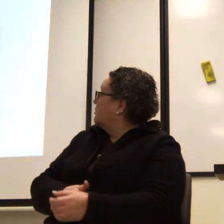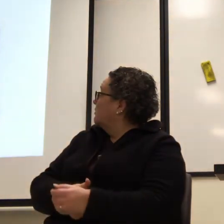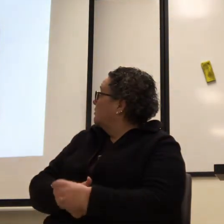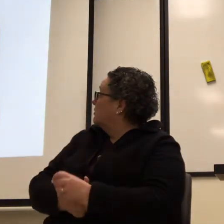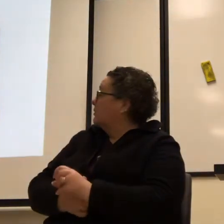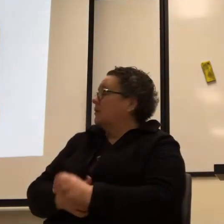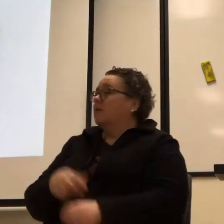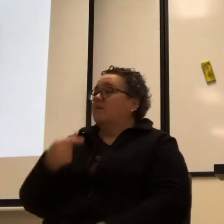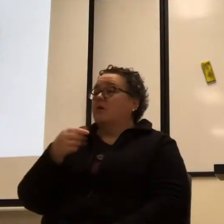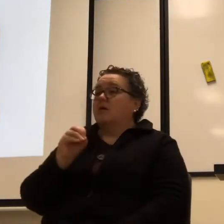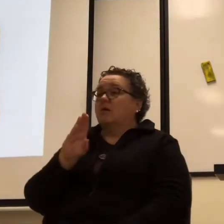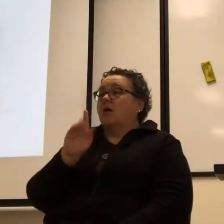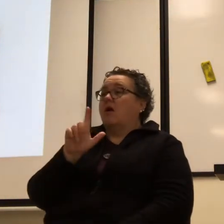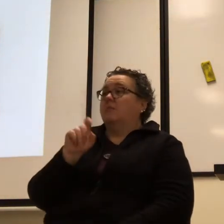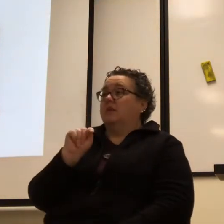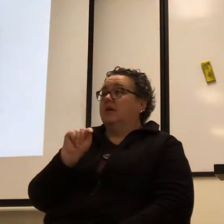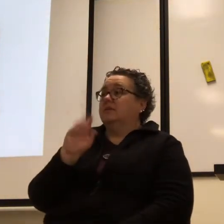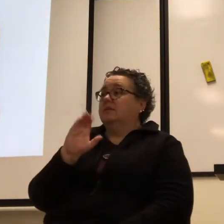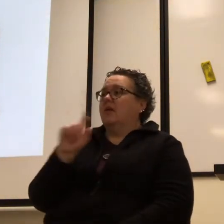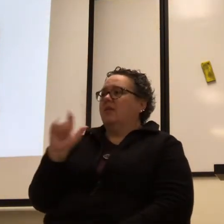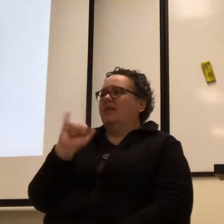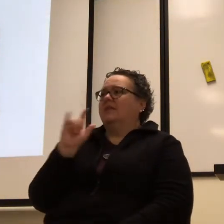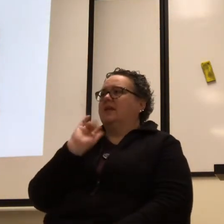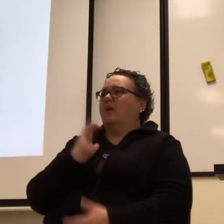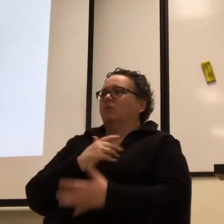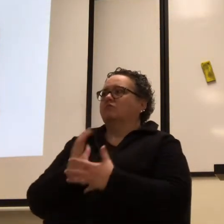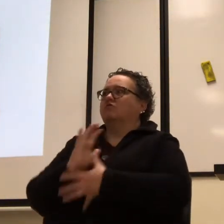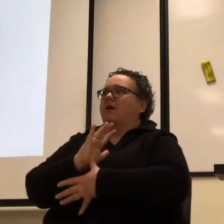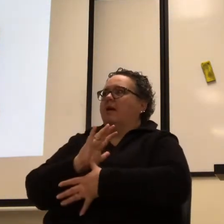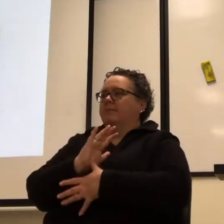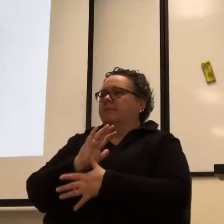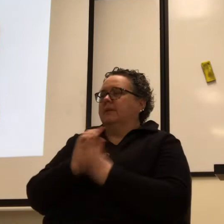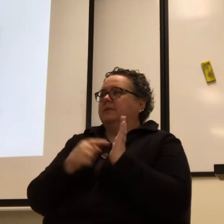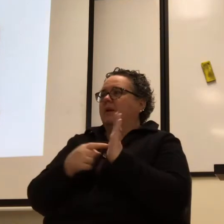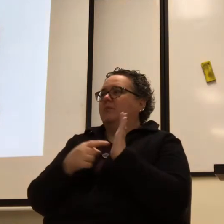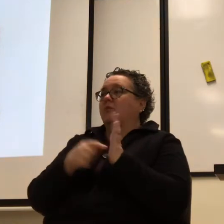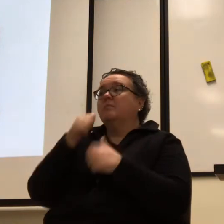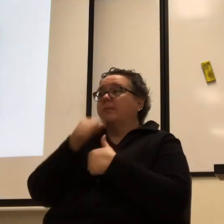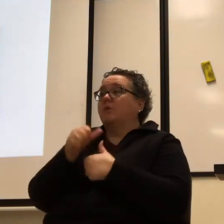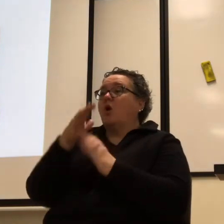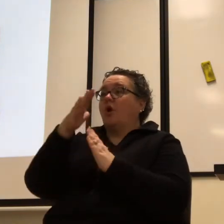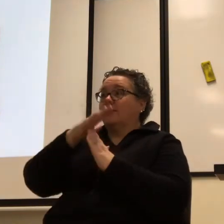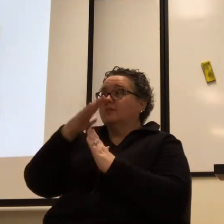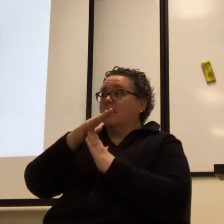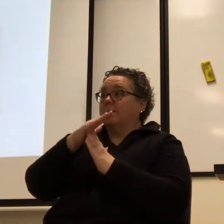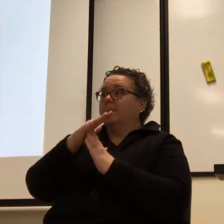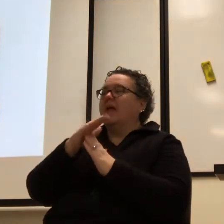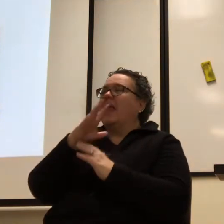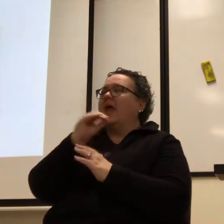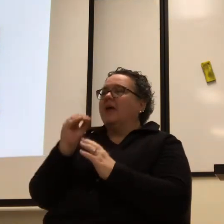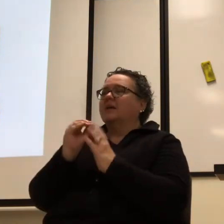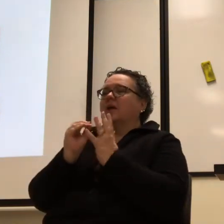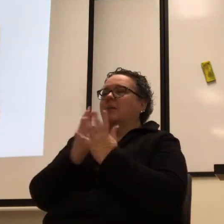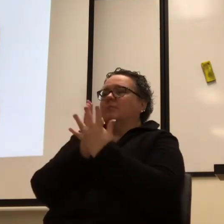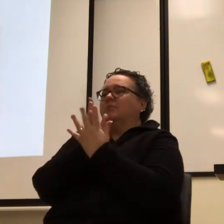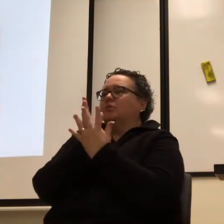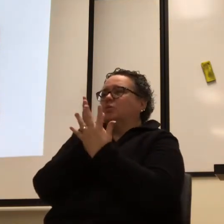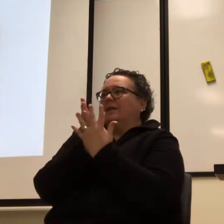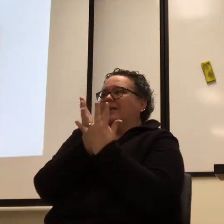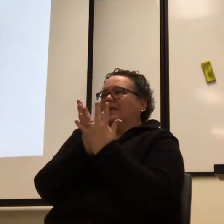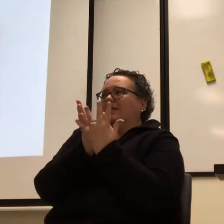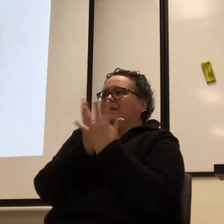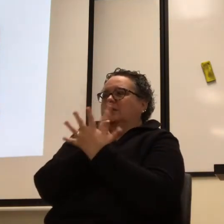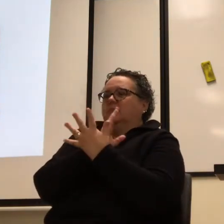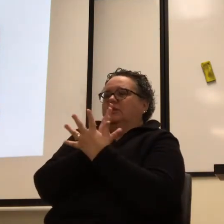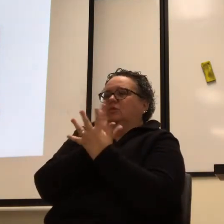For the goblet cells, since that's our prime example, remember where to look from. They're always on the top. They're always stuck in between other epithelial cells. They're a